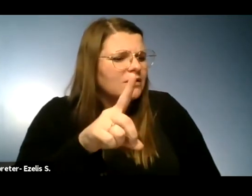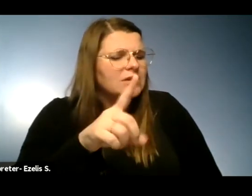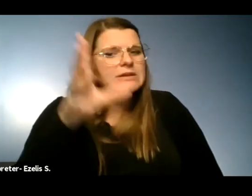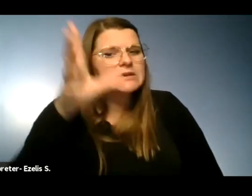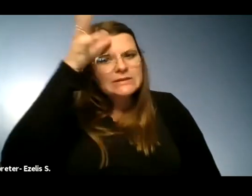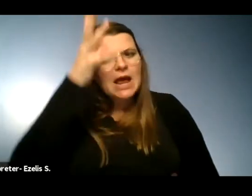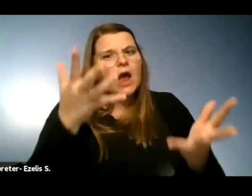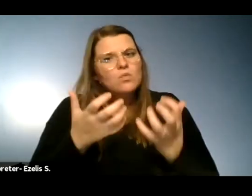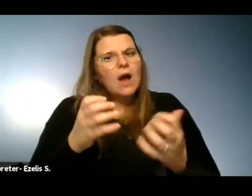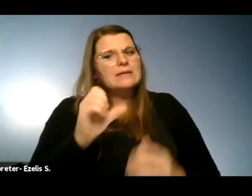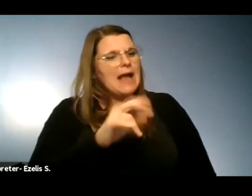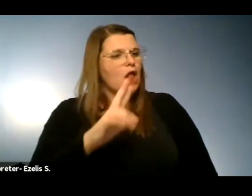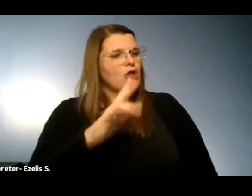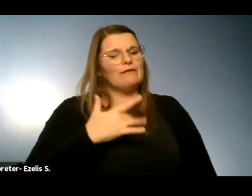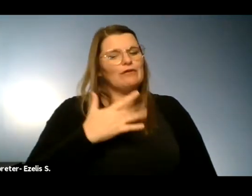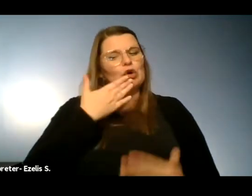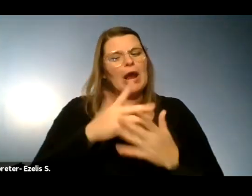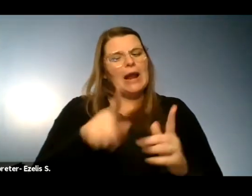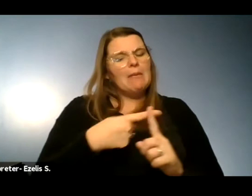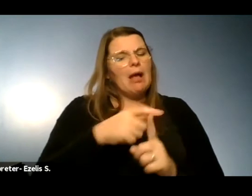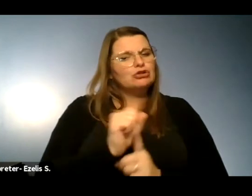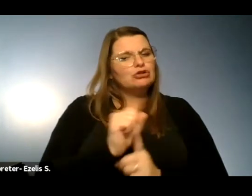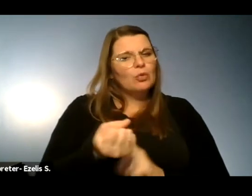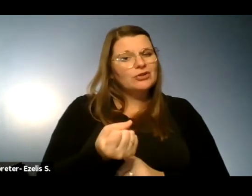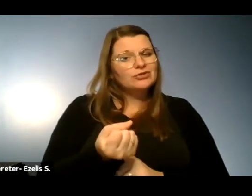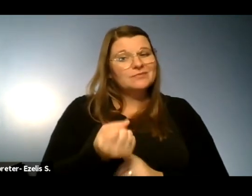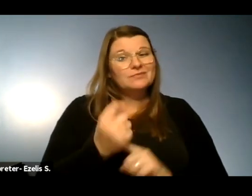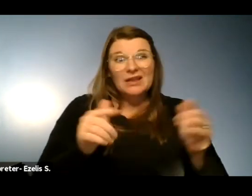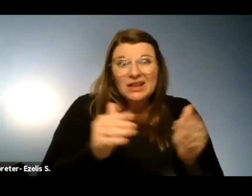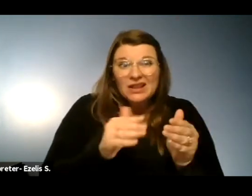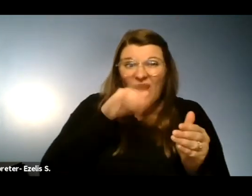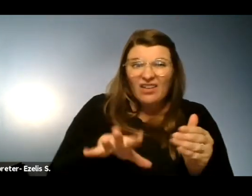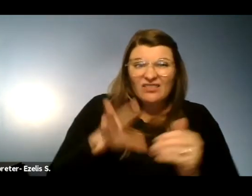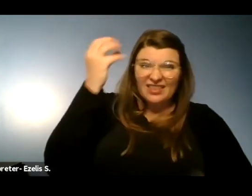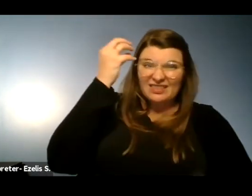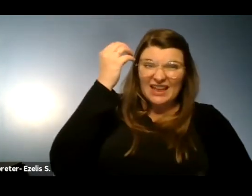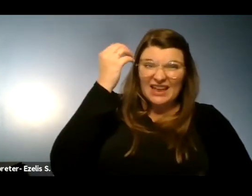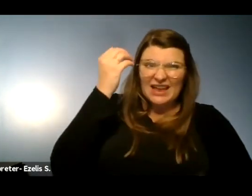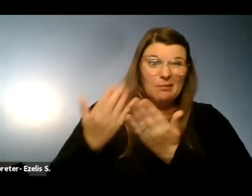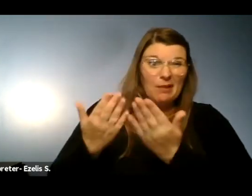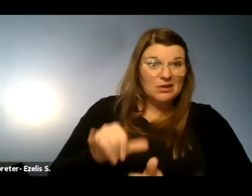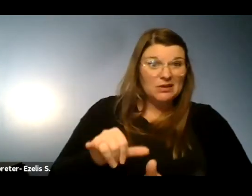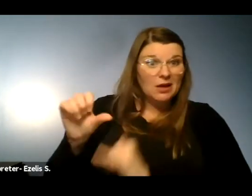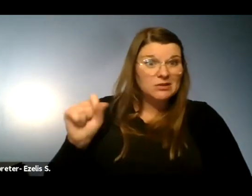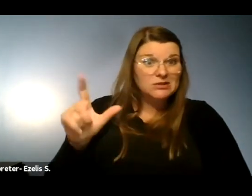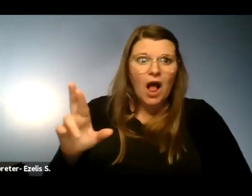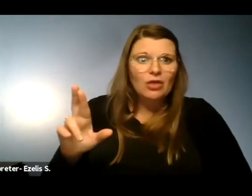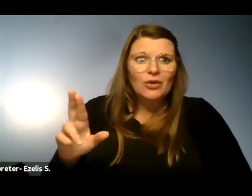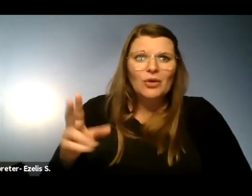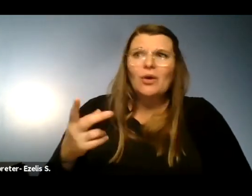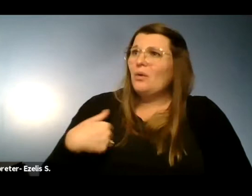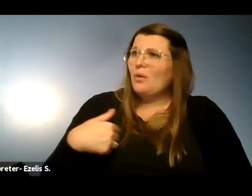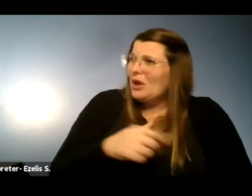feel good about the situation. The little elephant is thinking what Skylar might be thinking. We